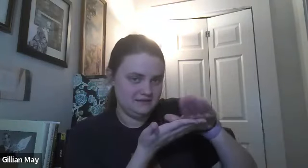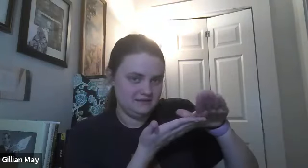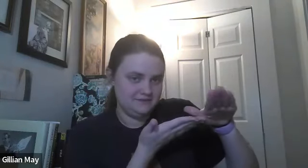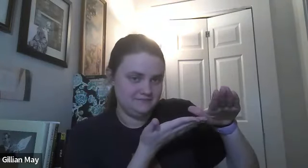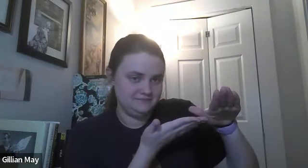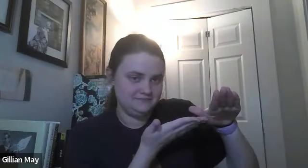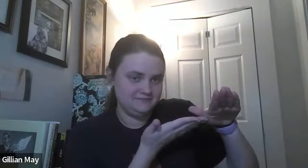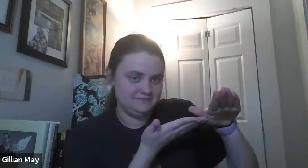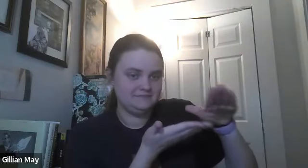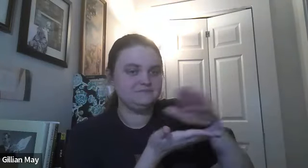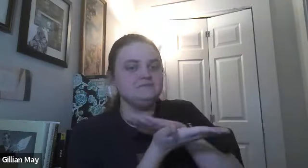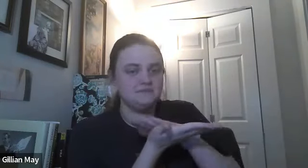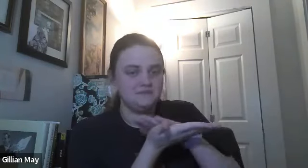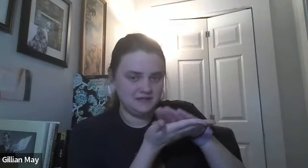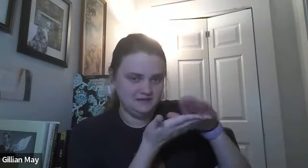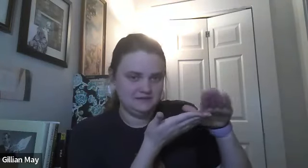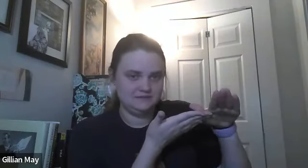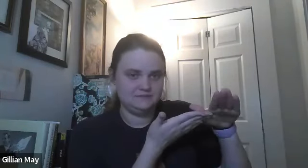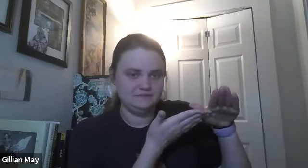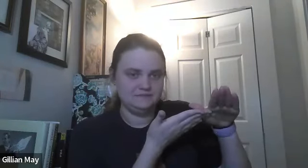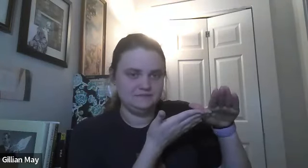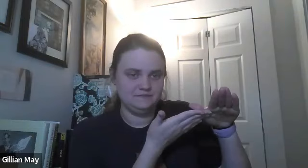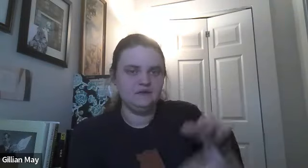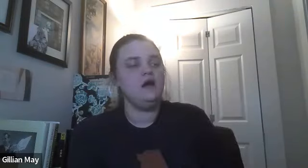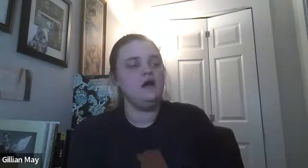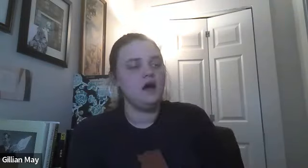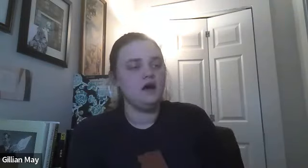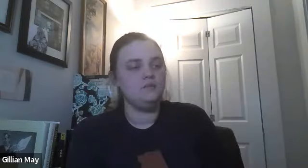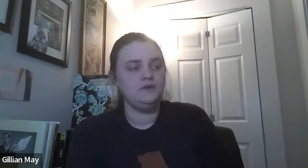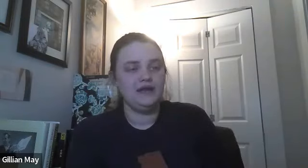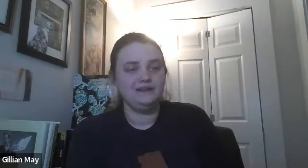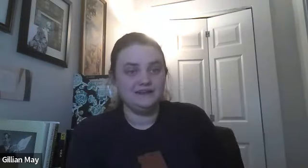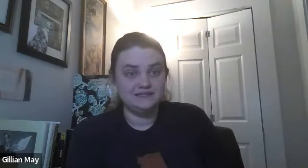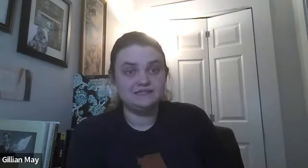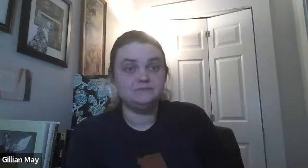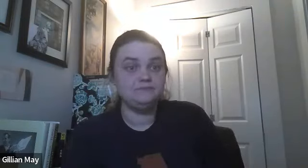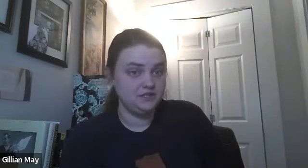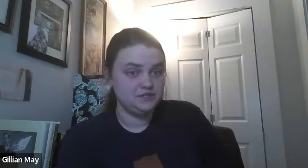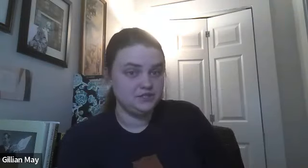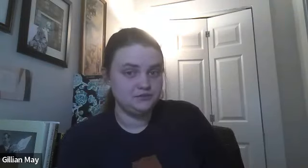nice, nice. We had nice to meet you,